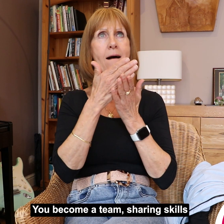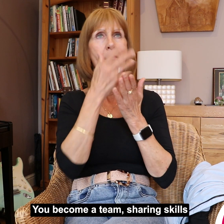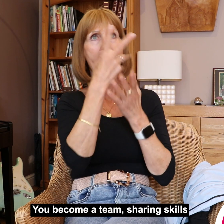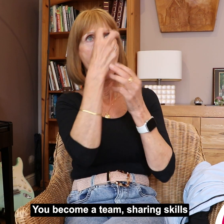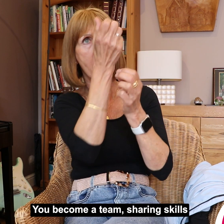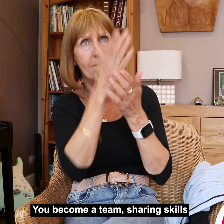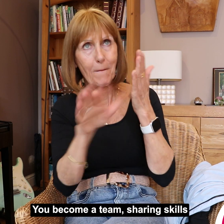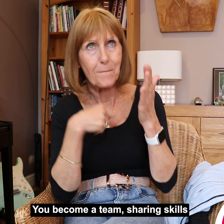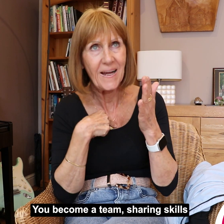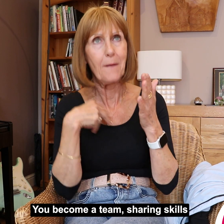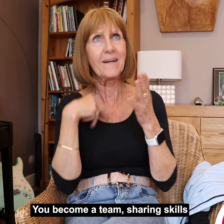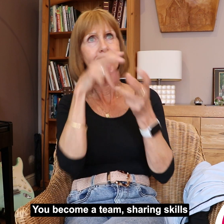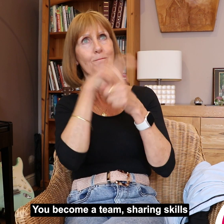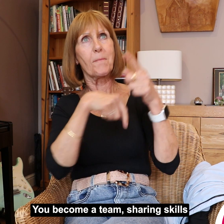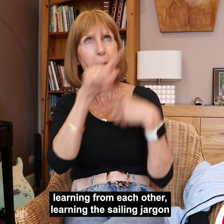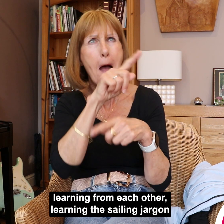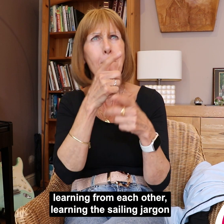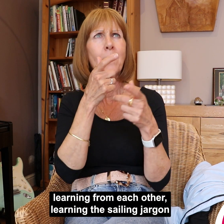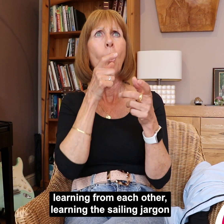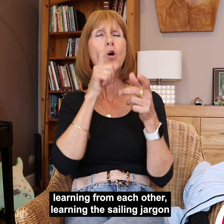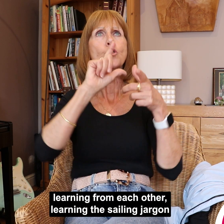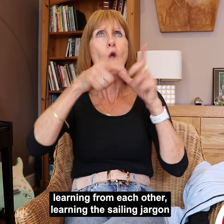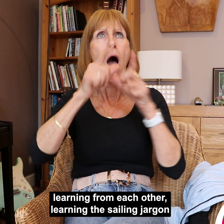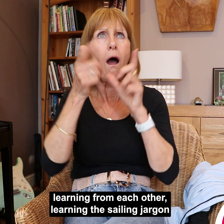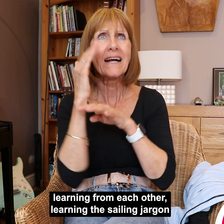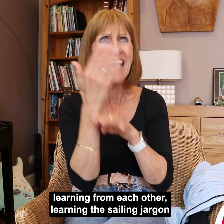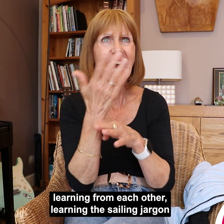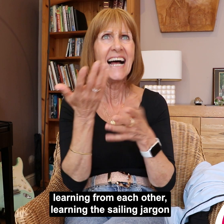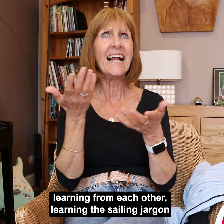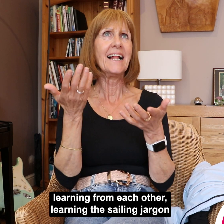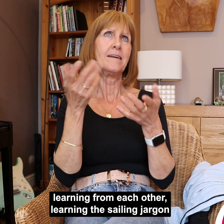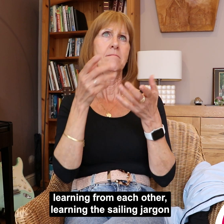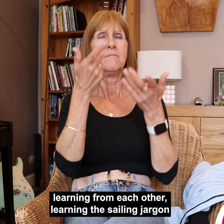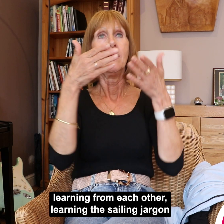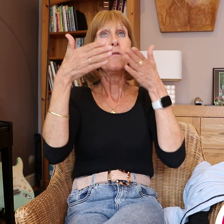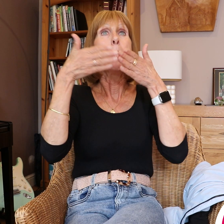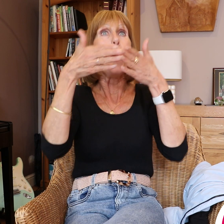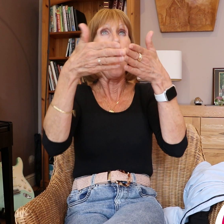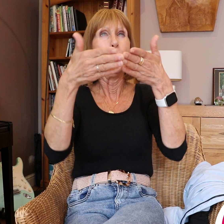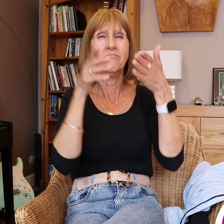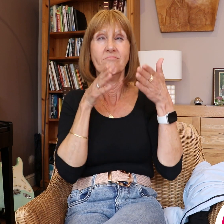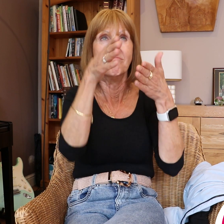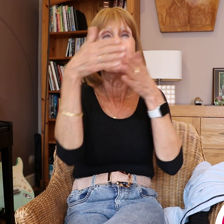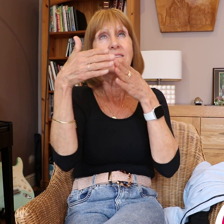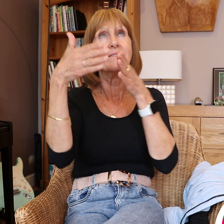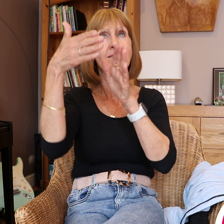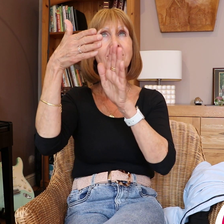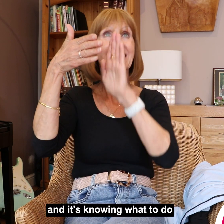You become a team, sharing skills, learning from each other, learning the sailing jargon. And